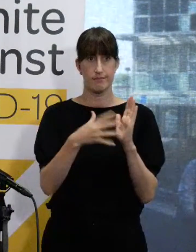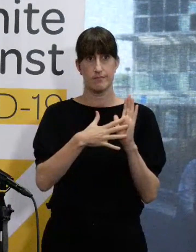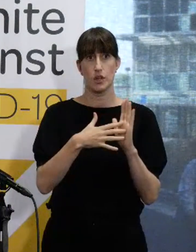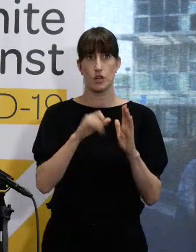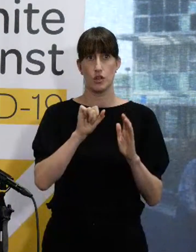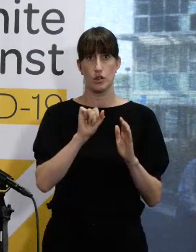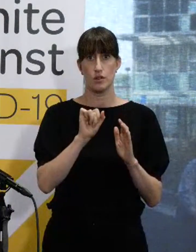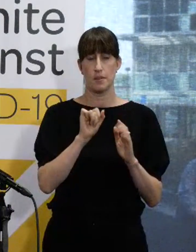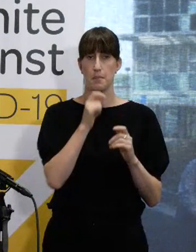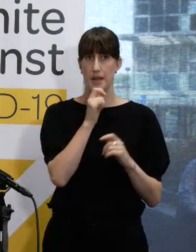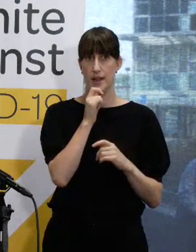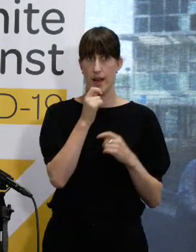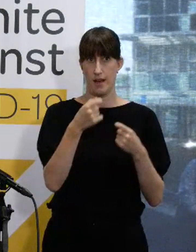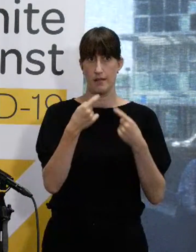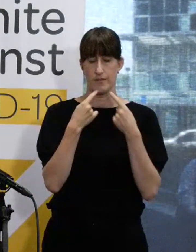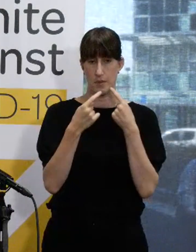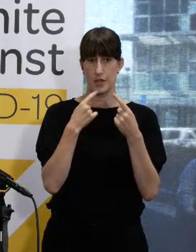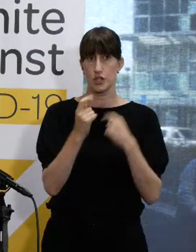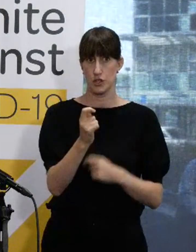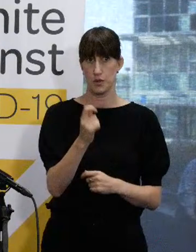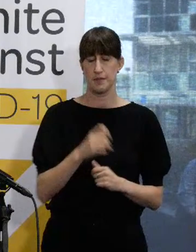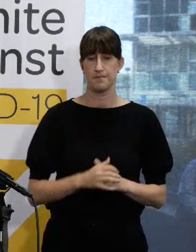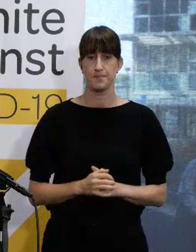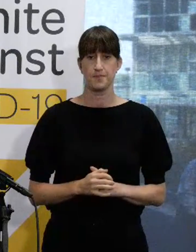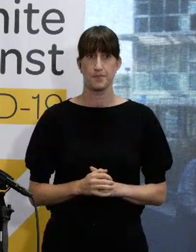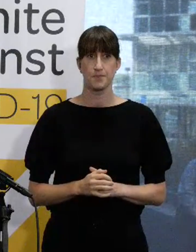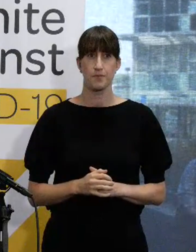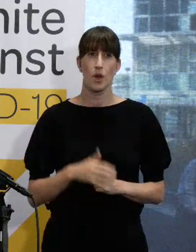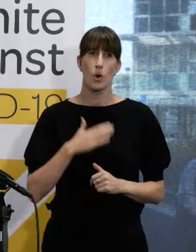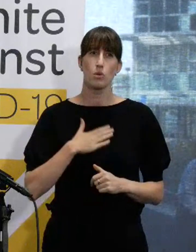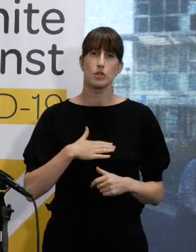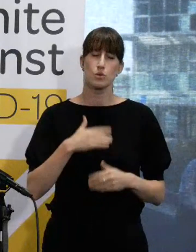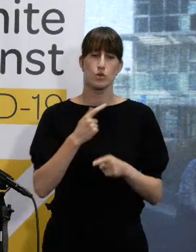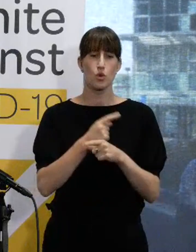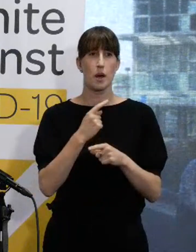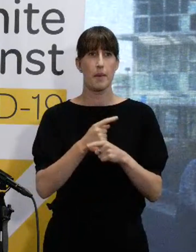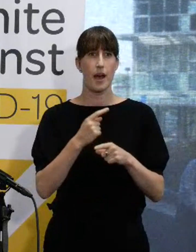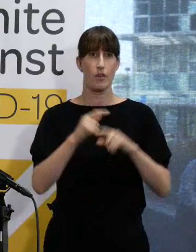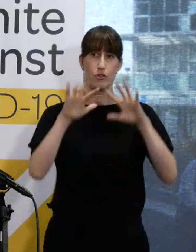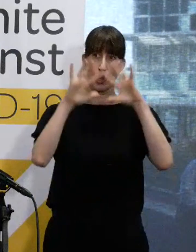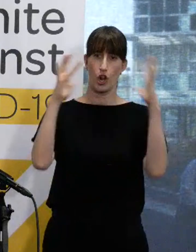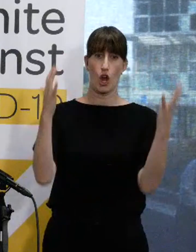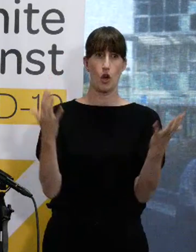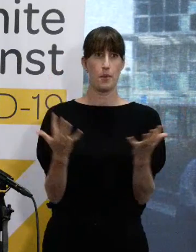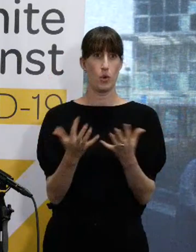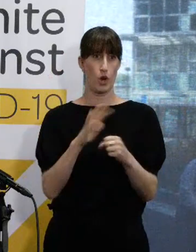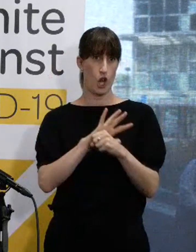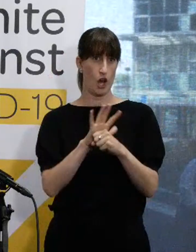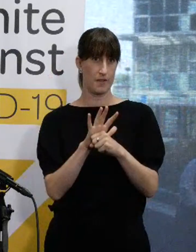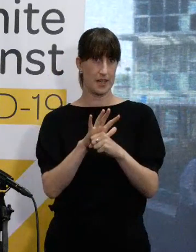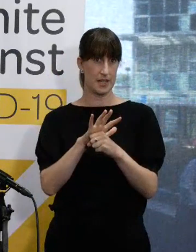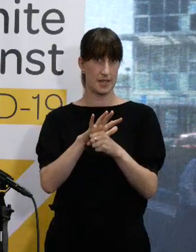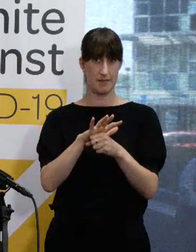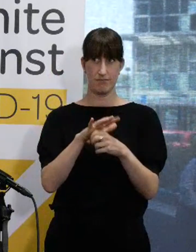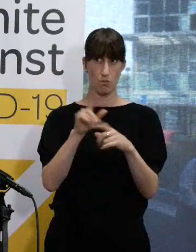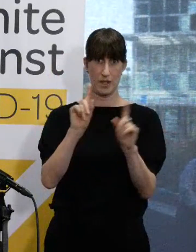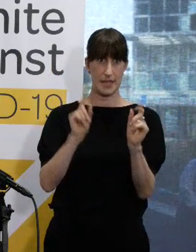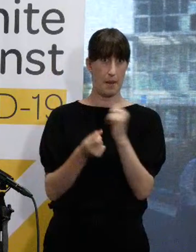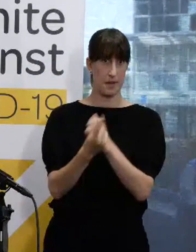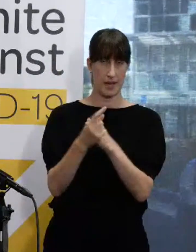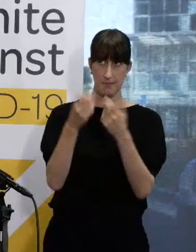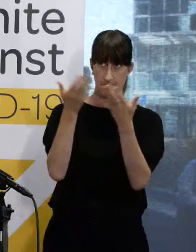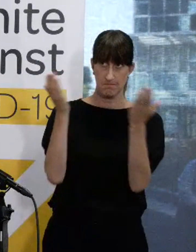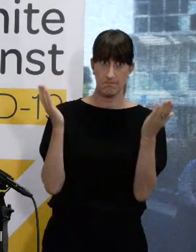I want to just paint a bit of a picture of the global situation, and many of you will be keeping an eye on this, but it's important